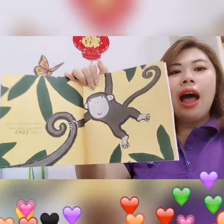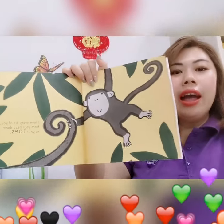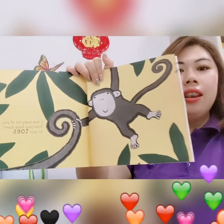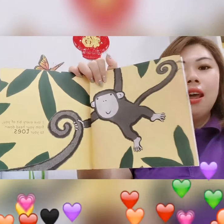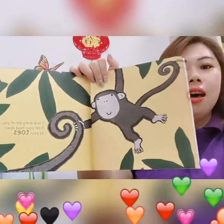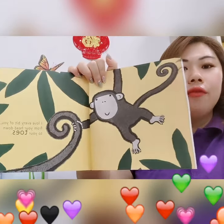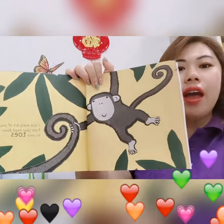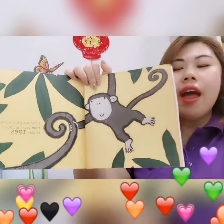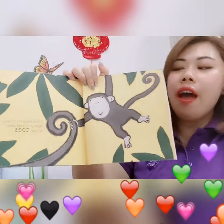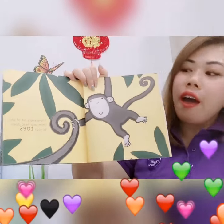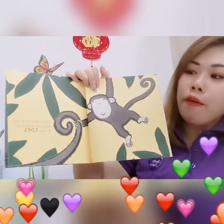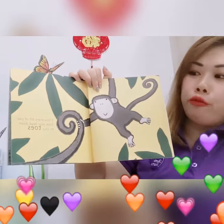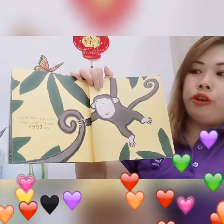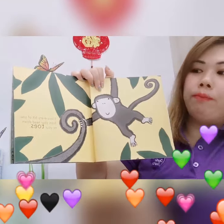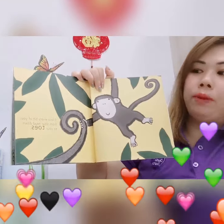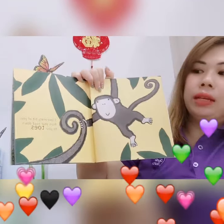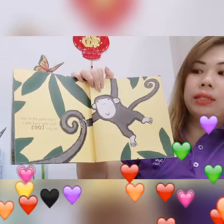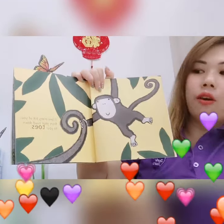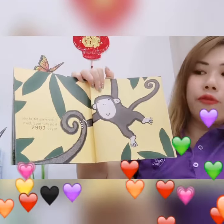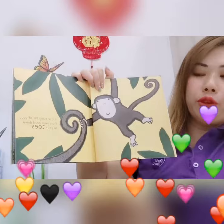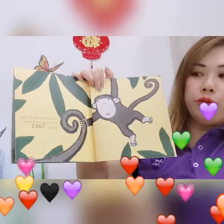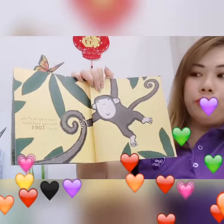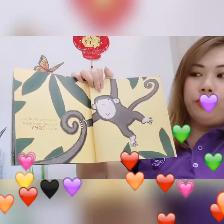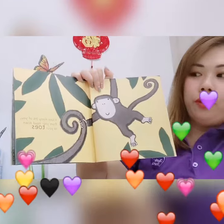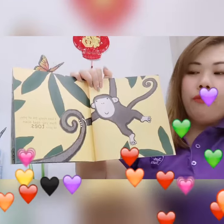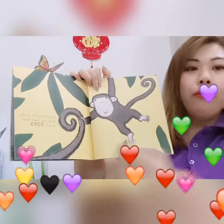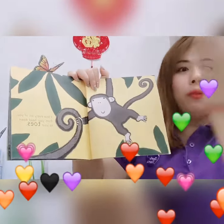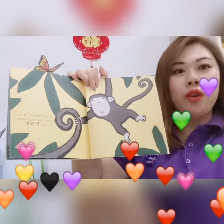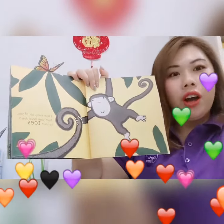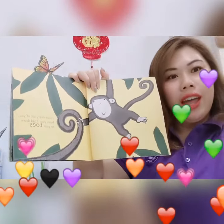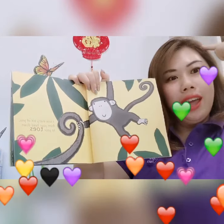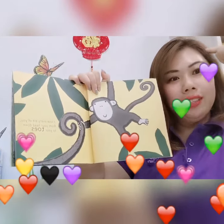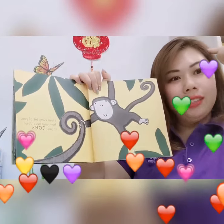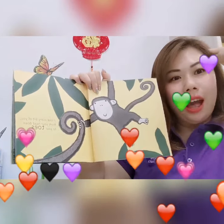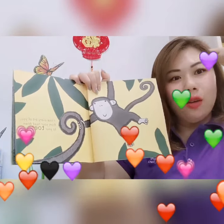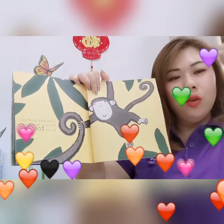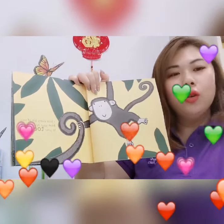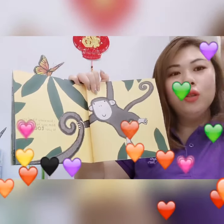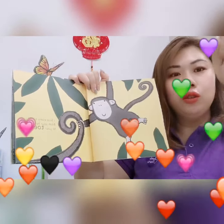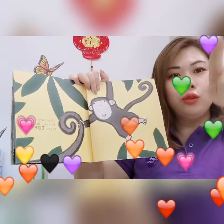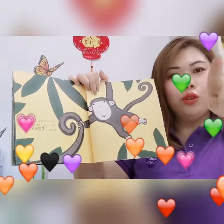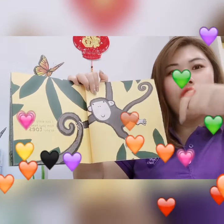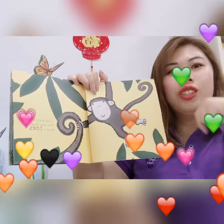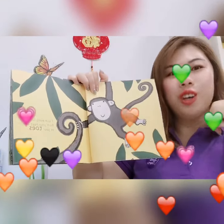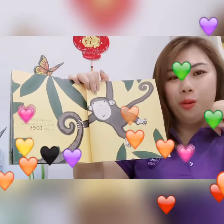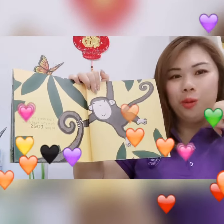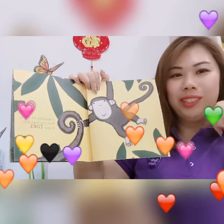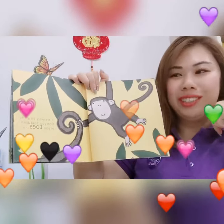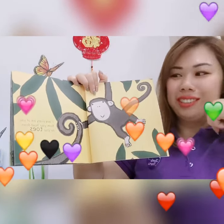I love every bit of you, from your head down to your toes.